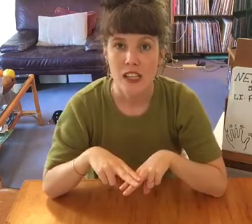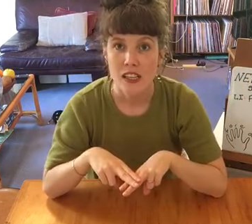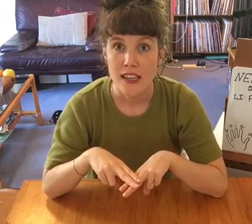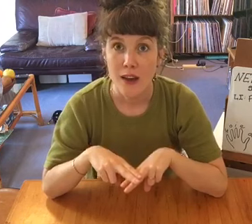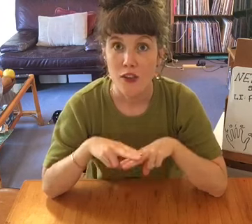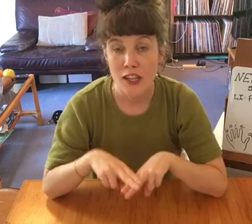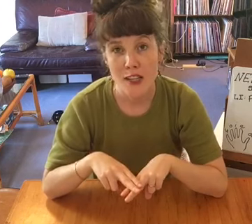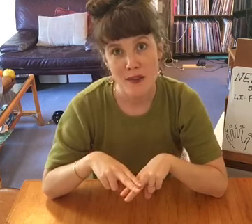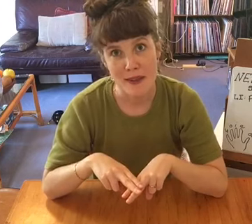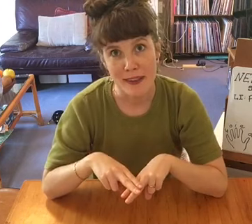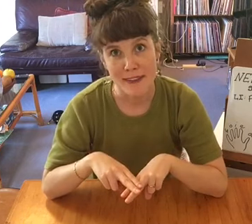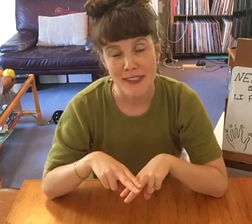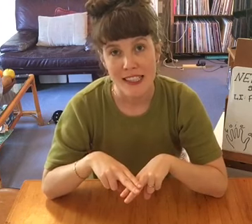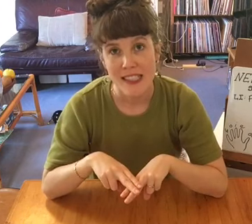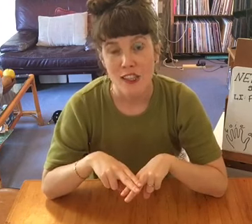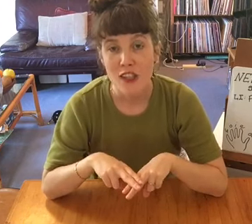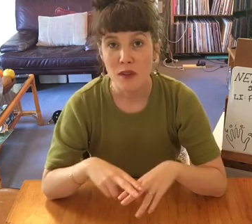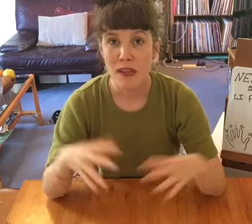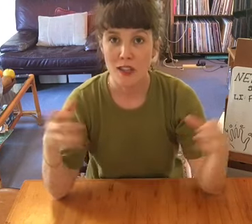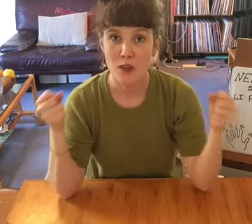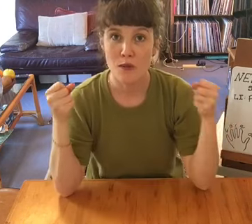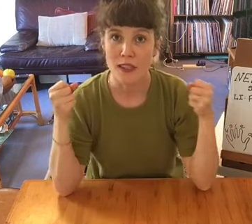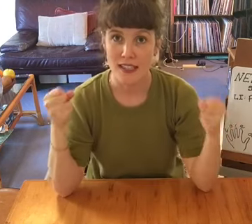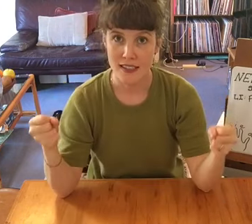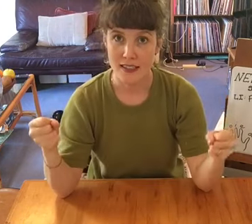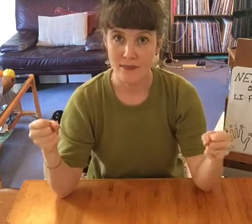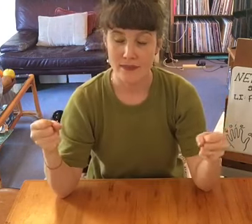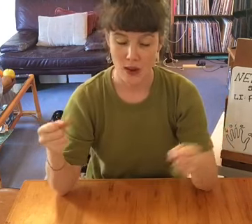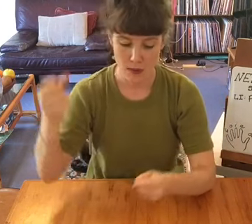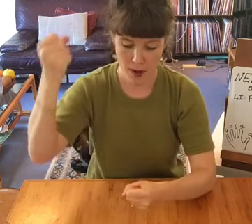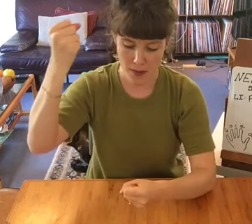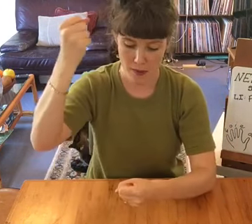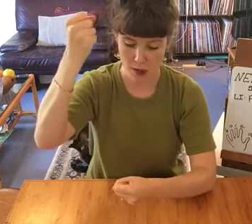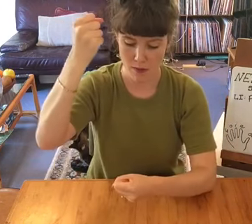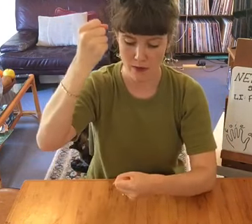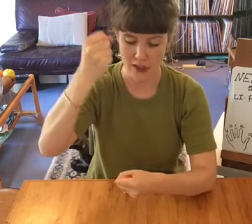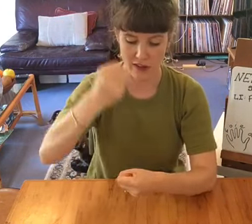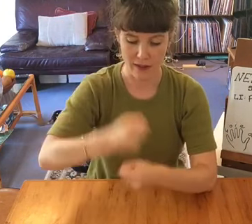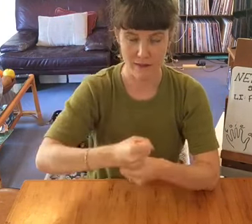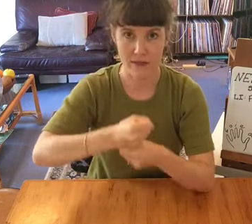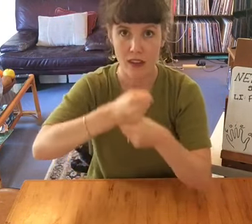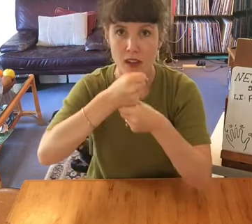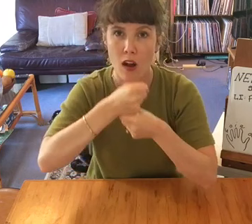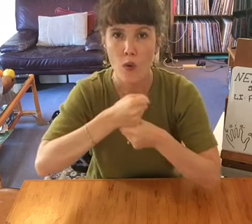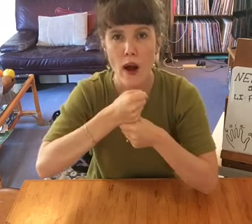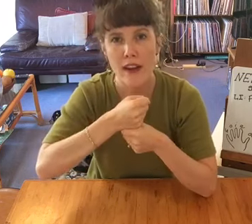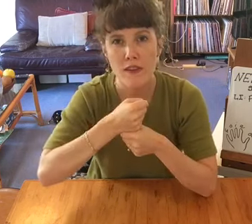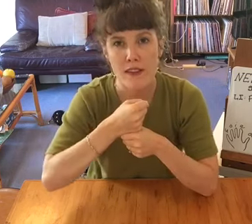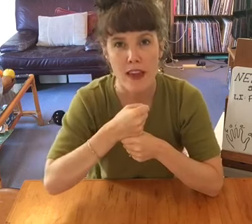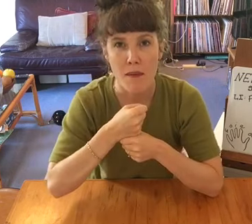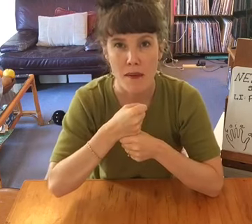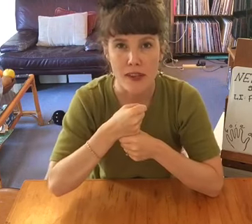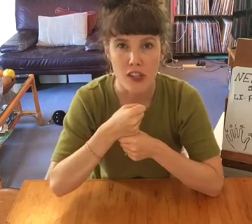Now G is really fun. G, we get two fists and we pop them on top of each other. Why do you think that might be a G?